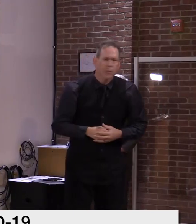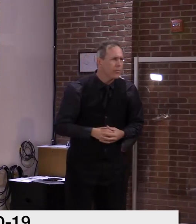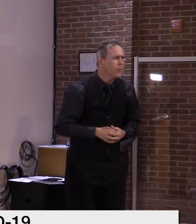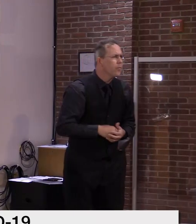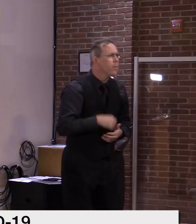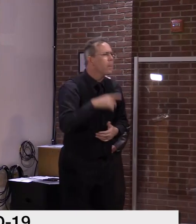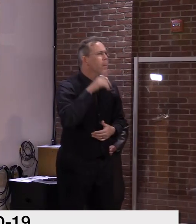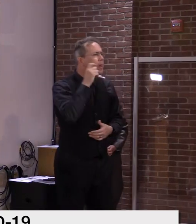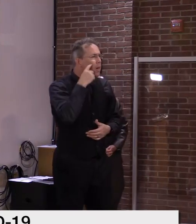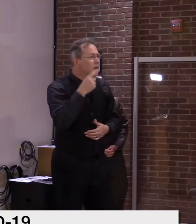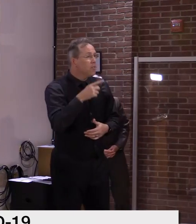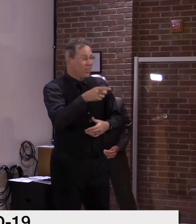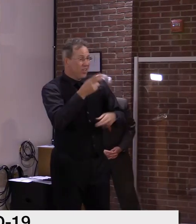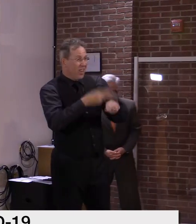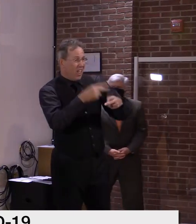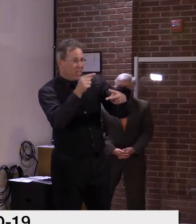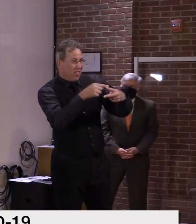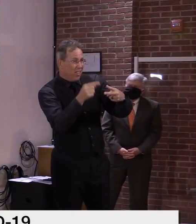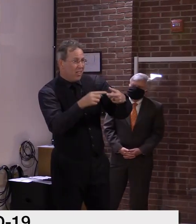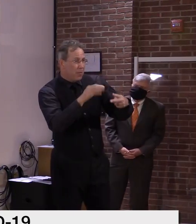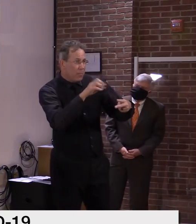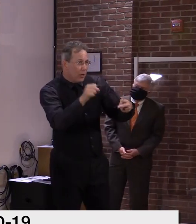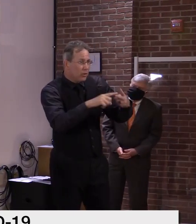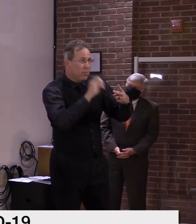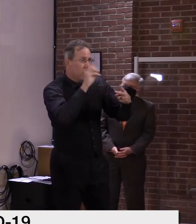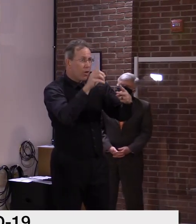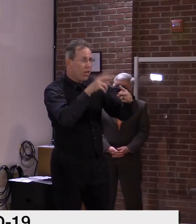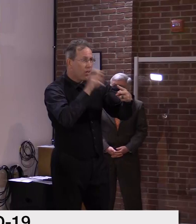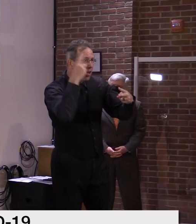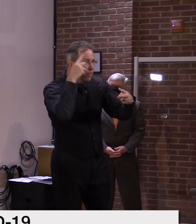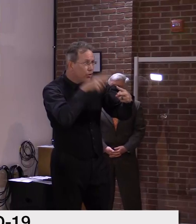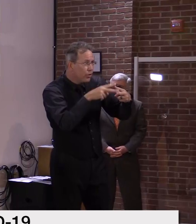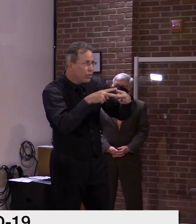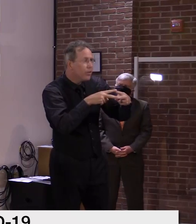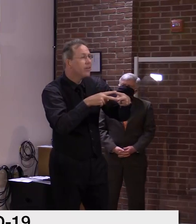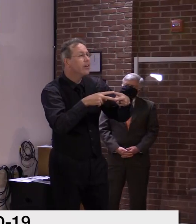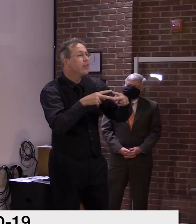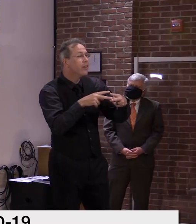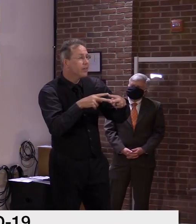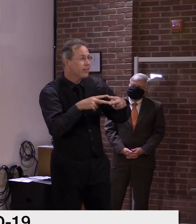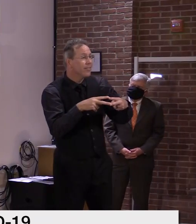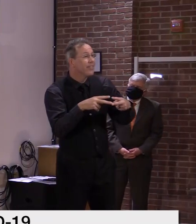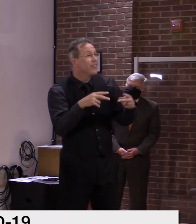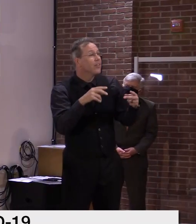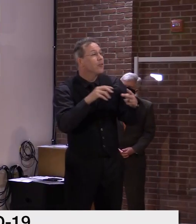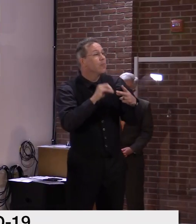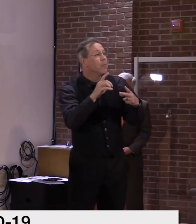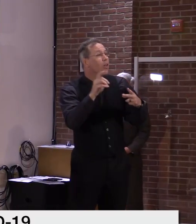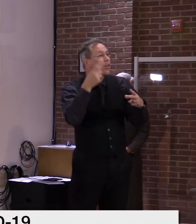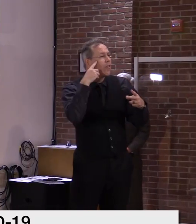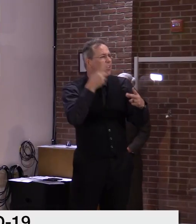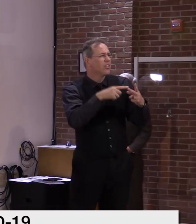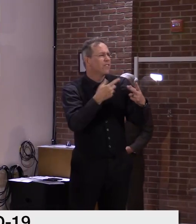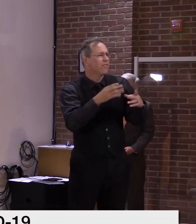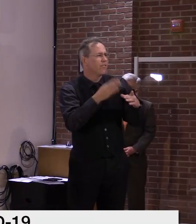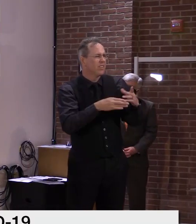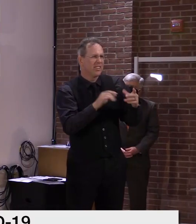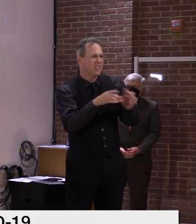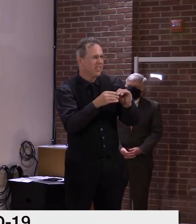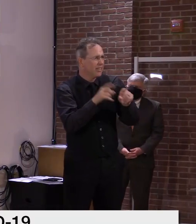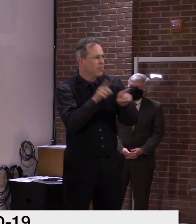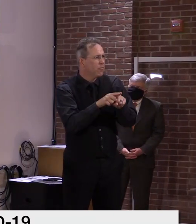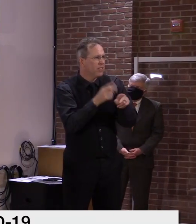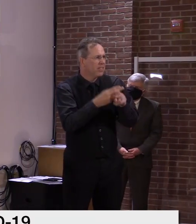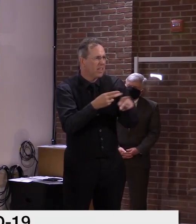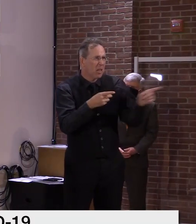Governor Baker, Governor Hogan. Governor Hogan said over the weekend that he was disappointed as well. And but that's, you